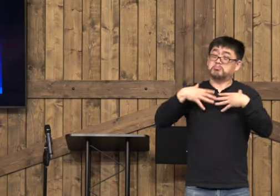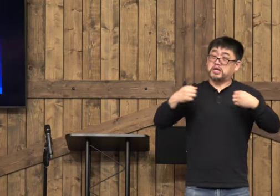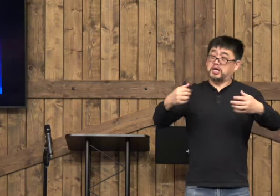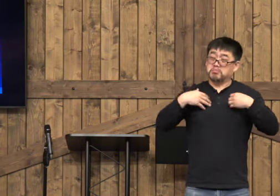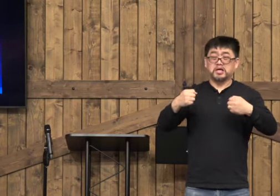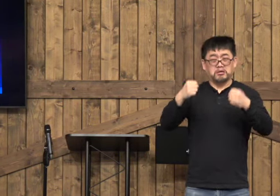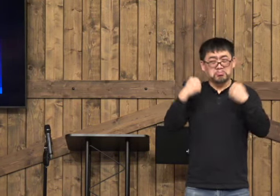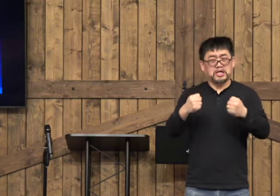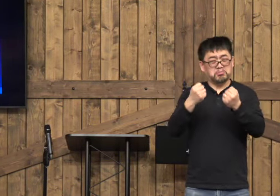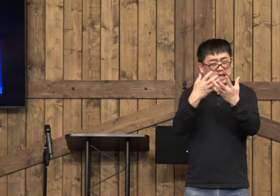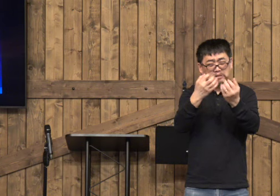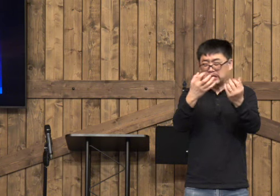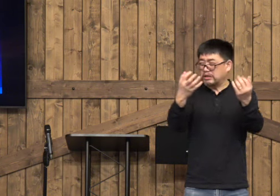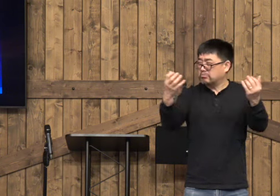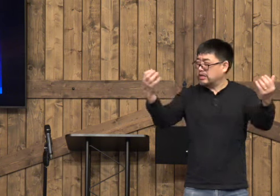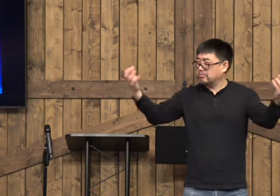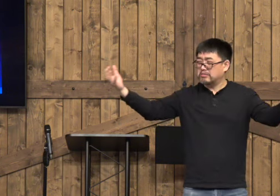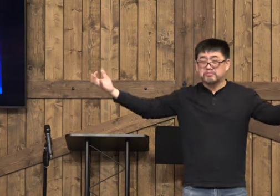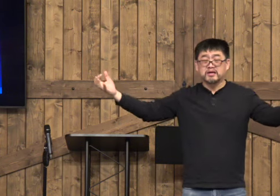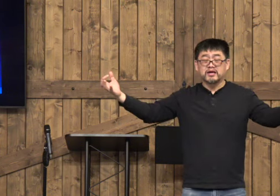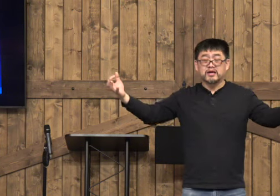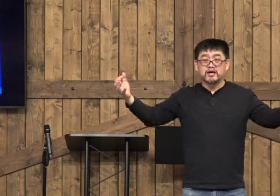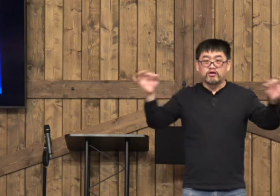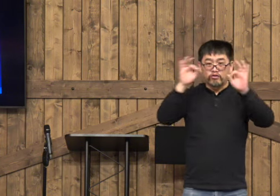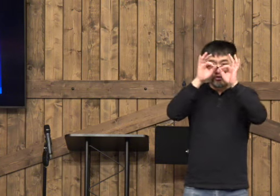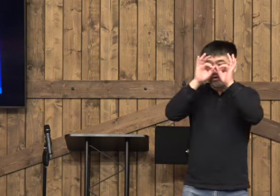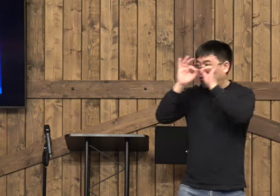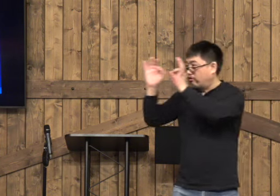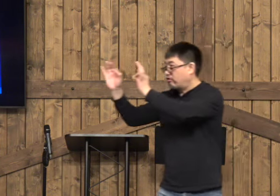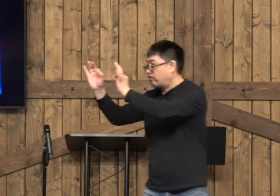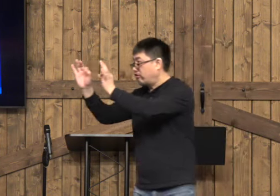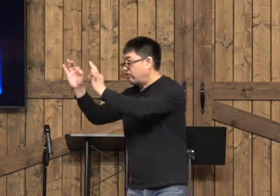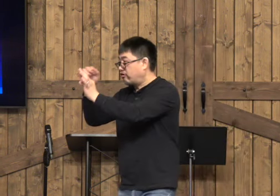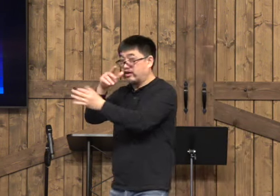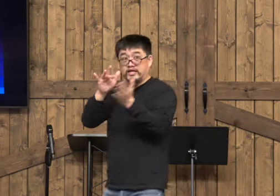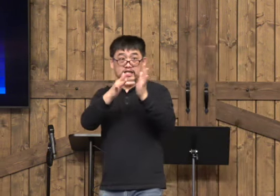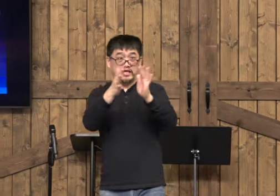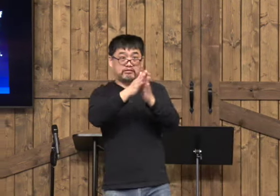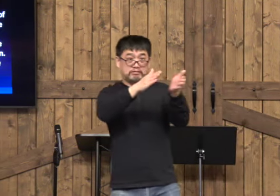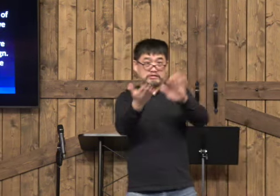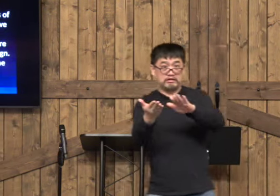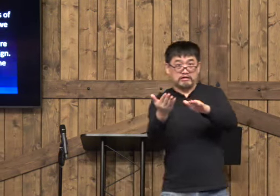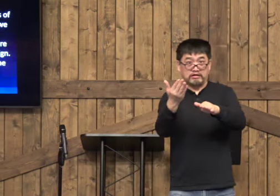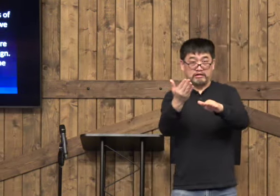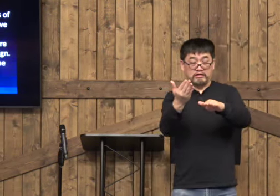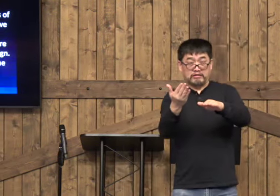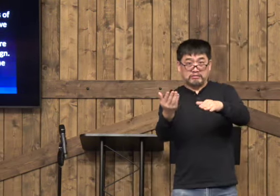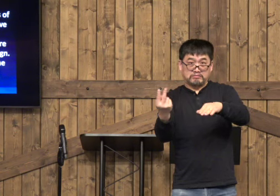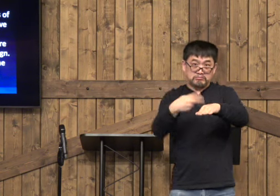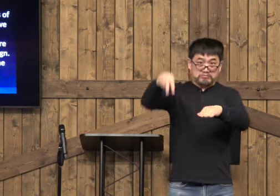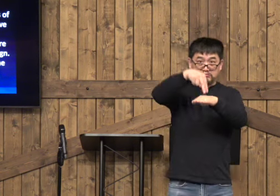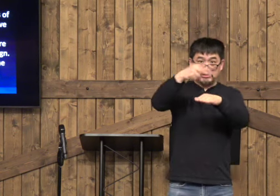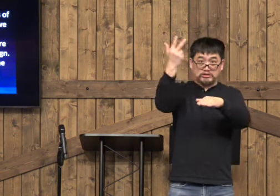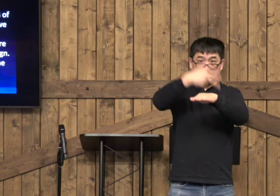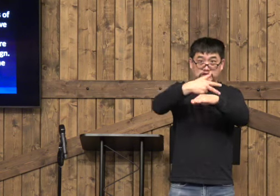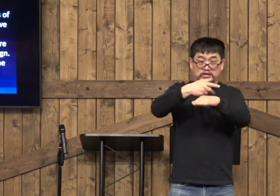There were many miracles and healings that he did all over that area. There were even people who died that